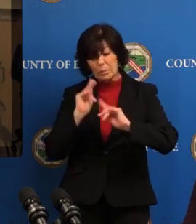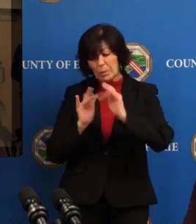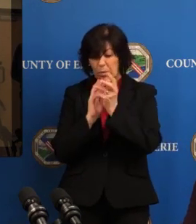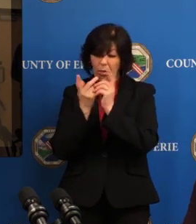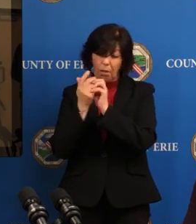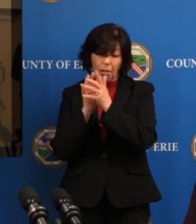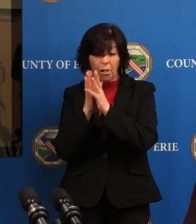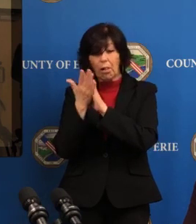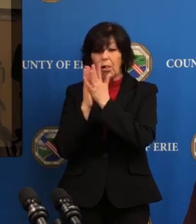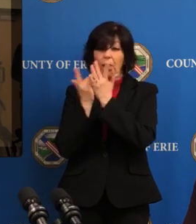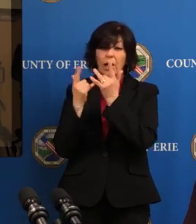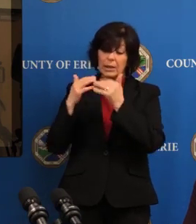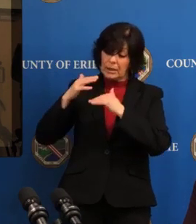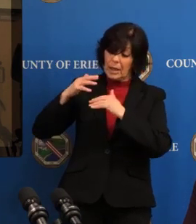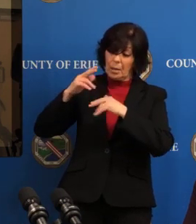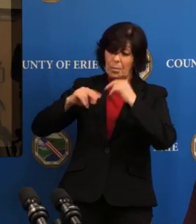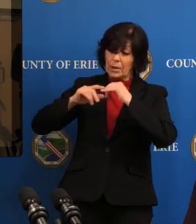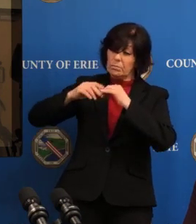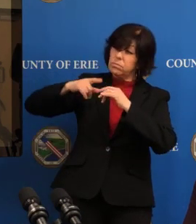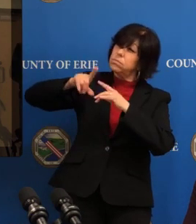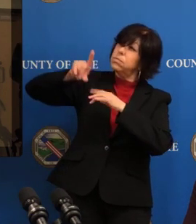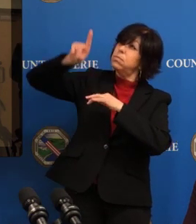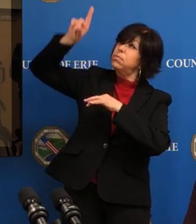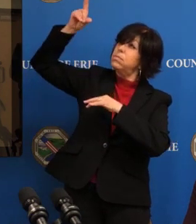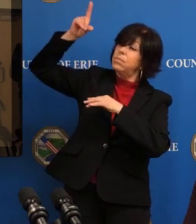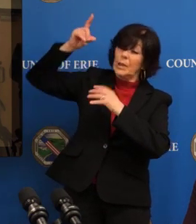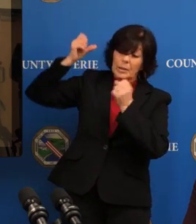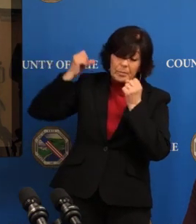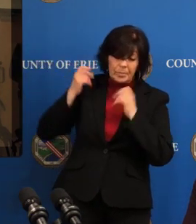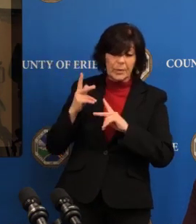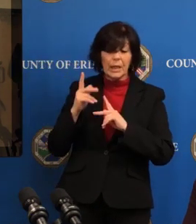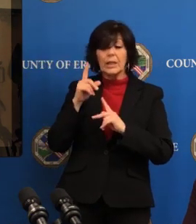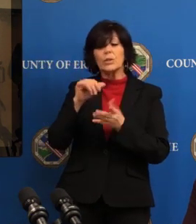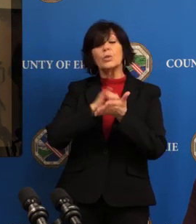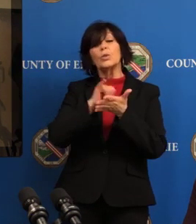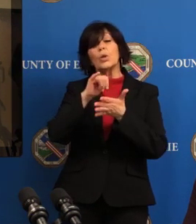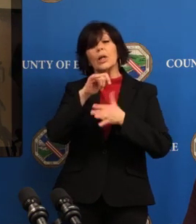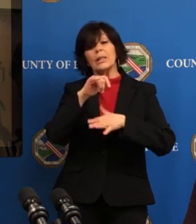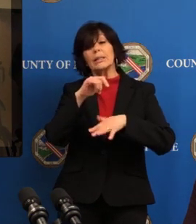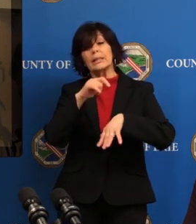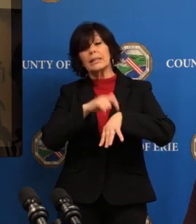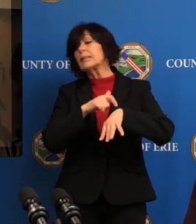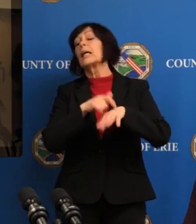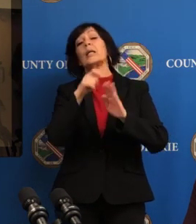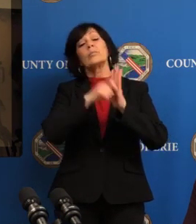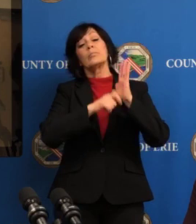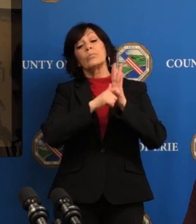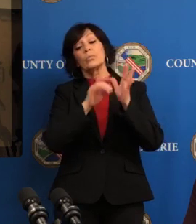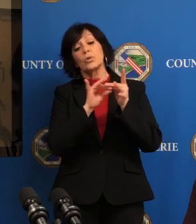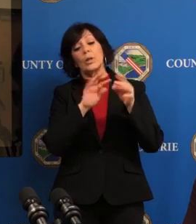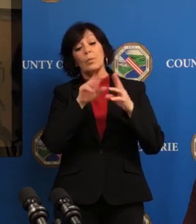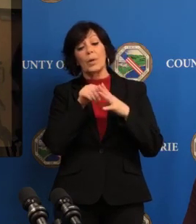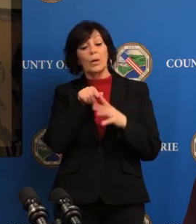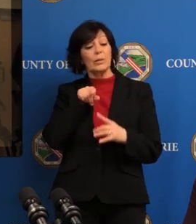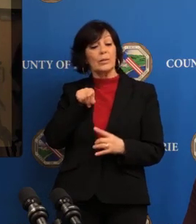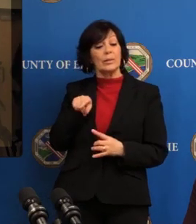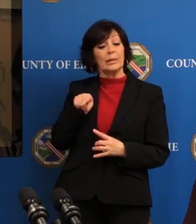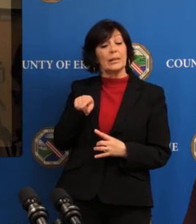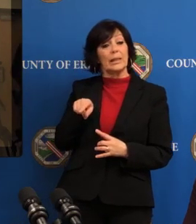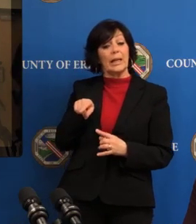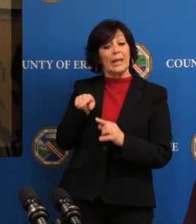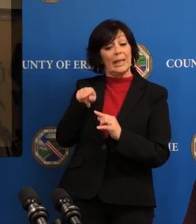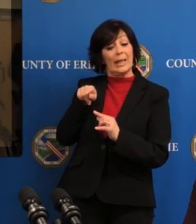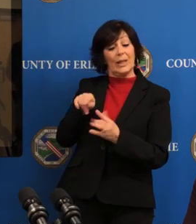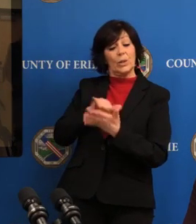50, 60-story skyscrapers. There's a New York Times story today that talks about New York City being the epidemic, or